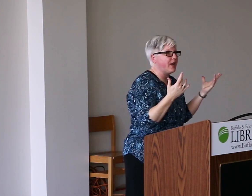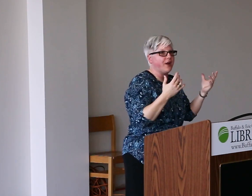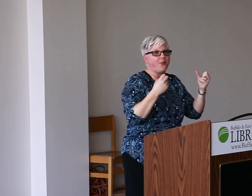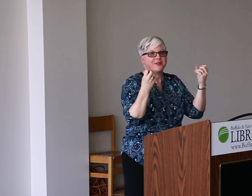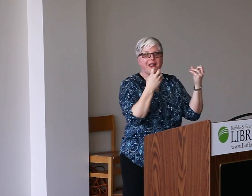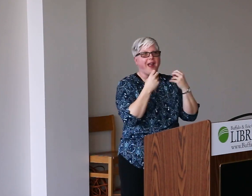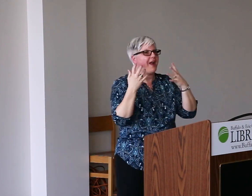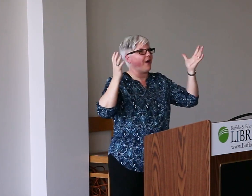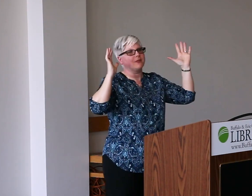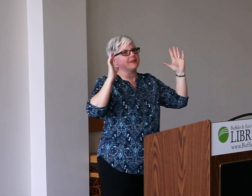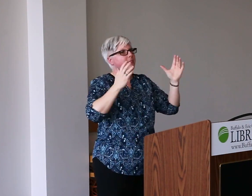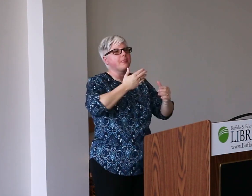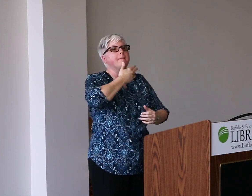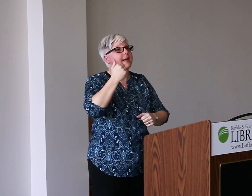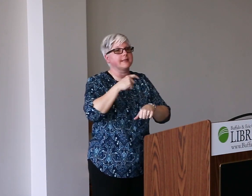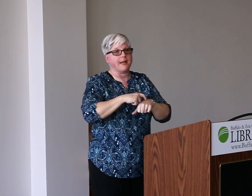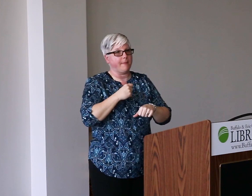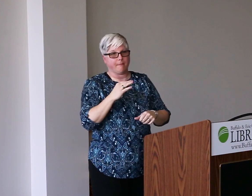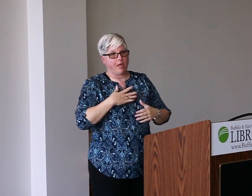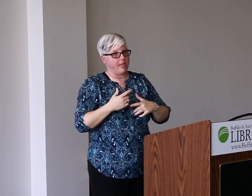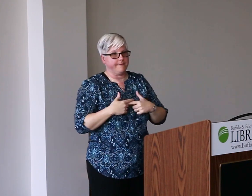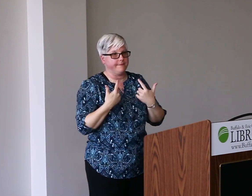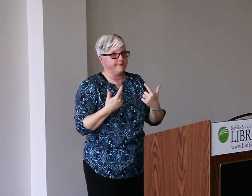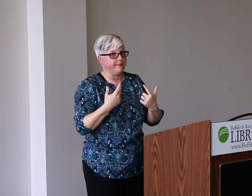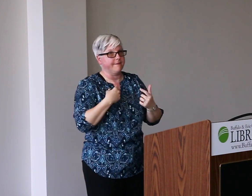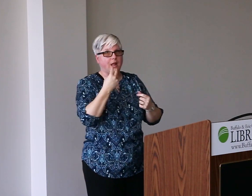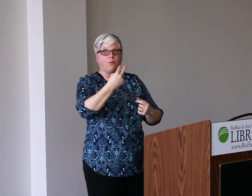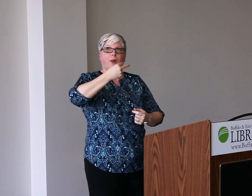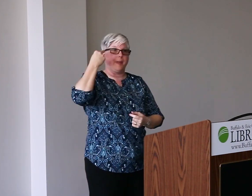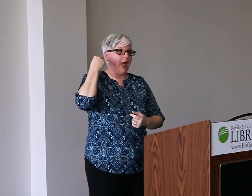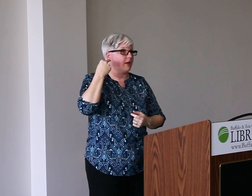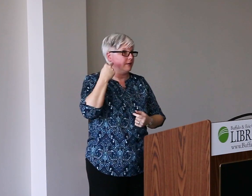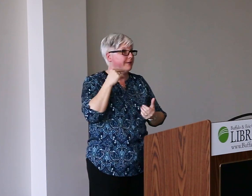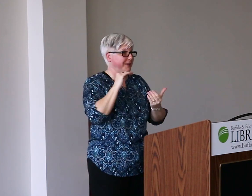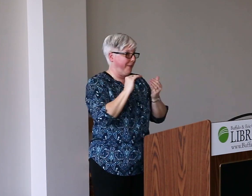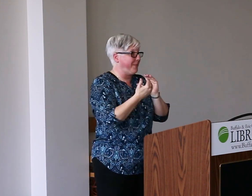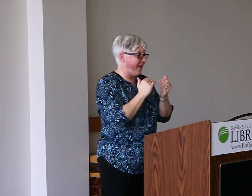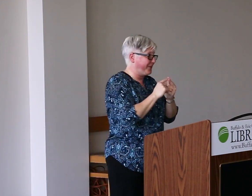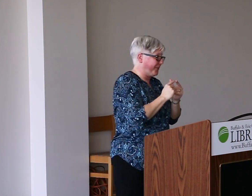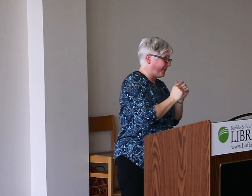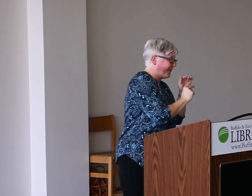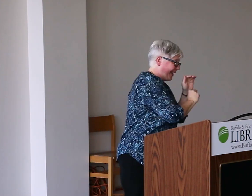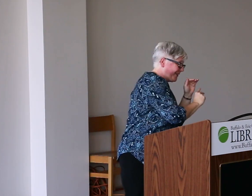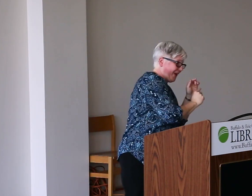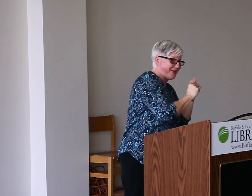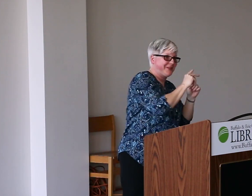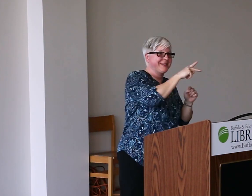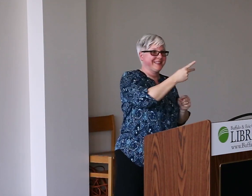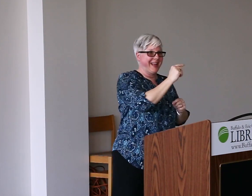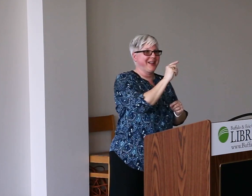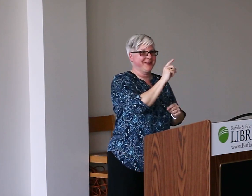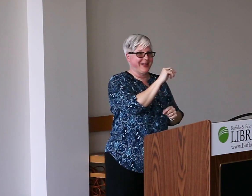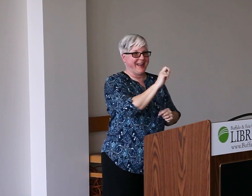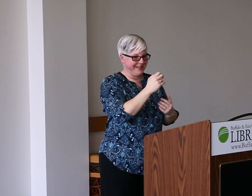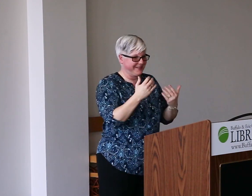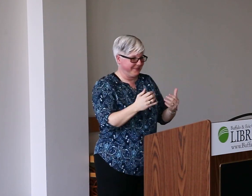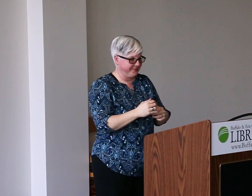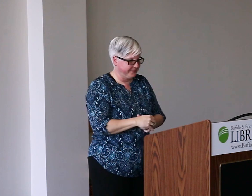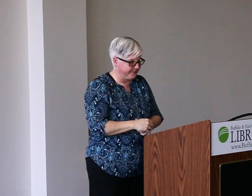in school. I was signed. It was the best time of my life, looking back on it, compared to like kindergarten and up to second